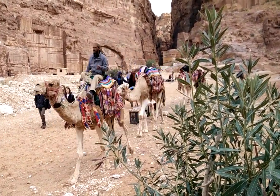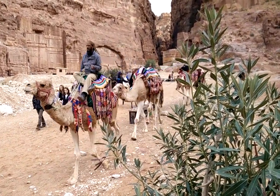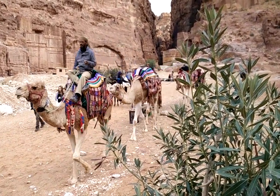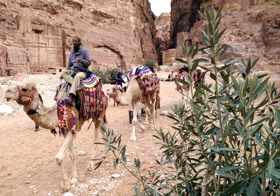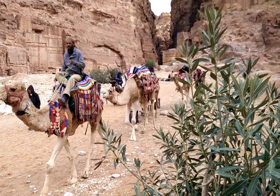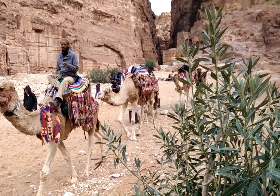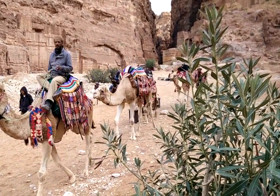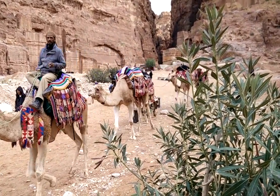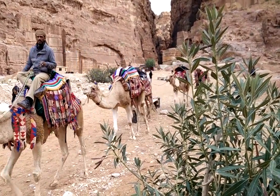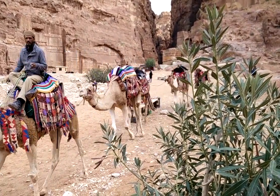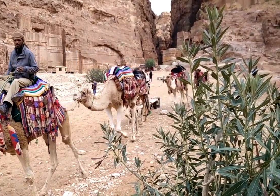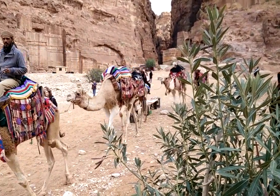that you'll see in this area.